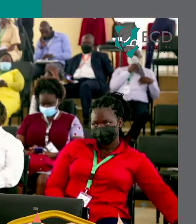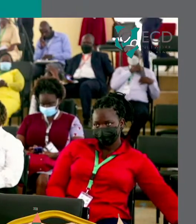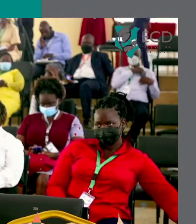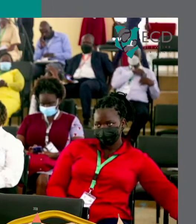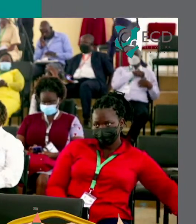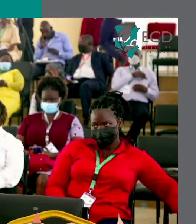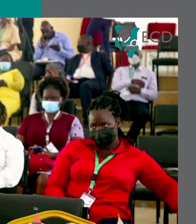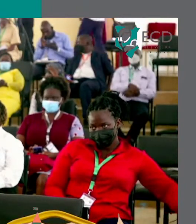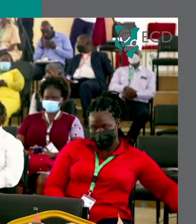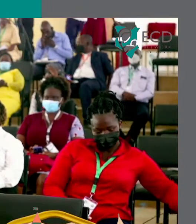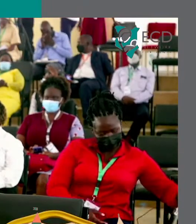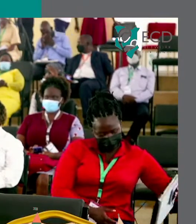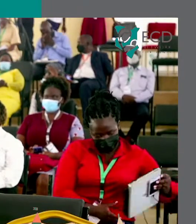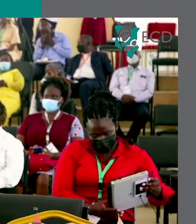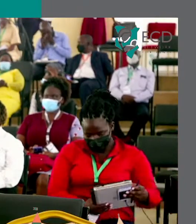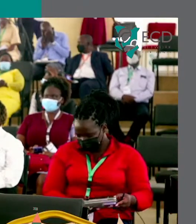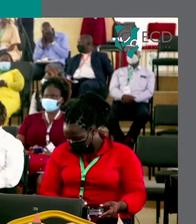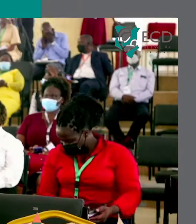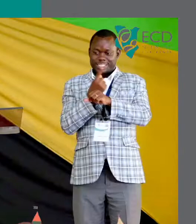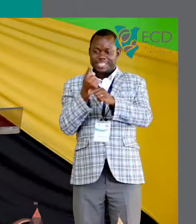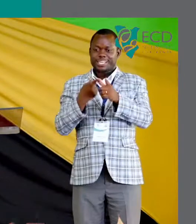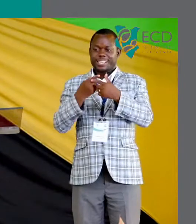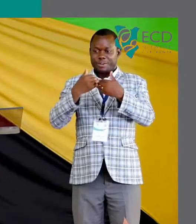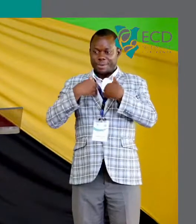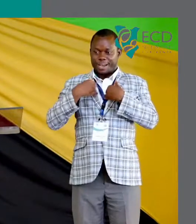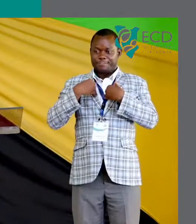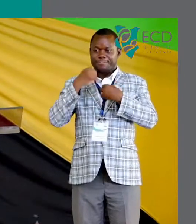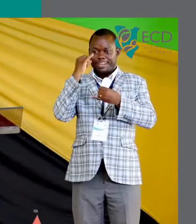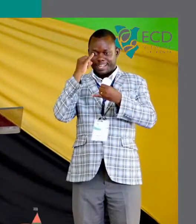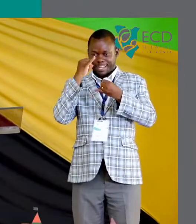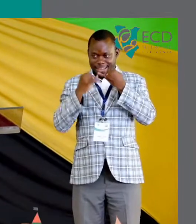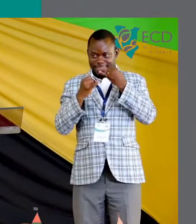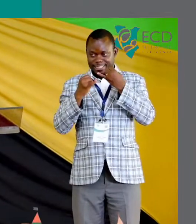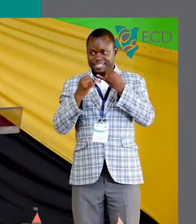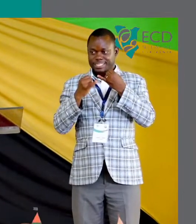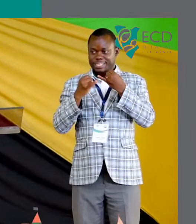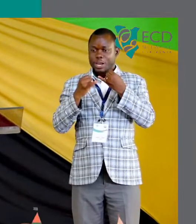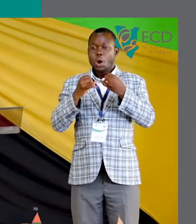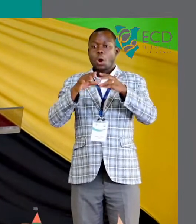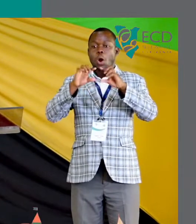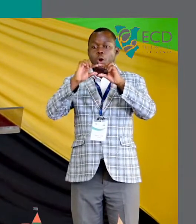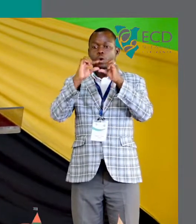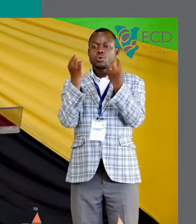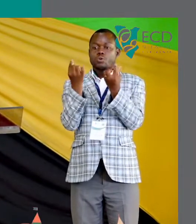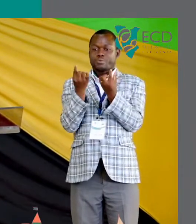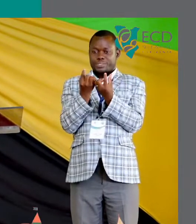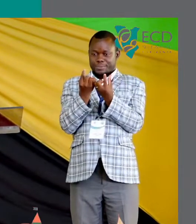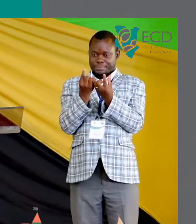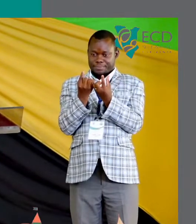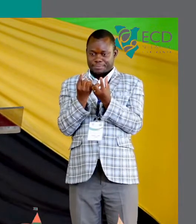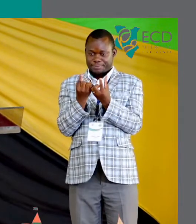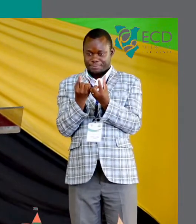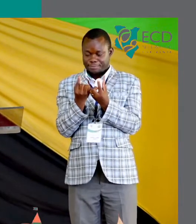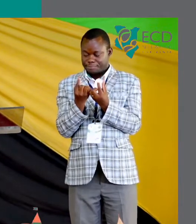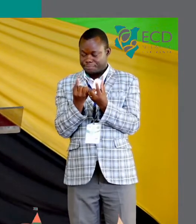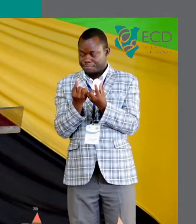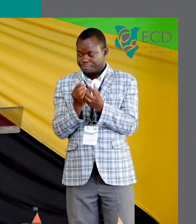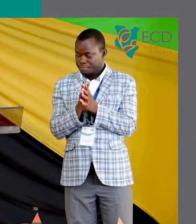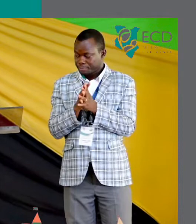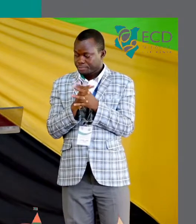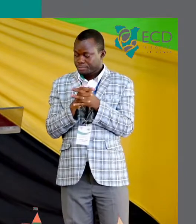minutes. And then we go into the last breakout sessions. And